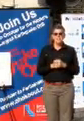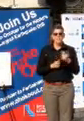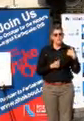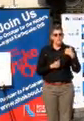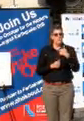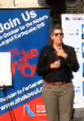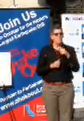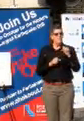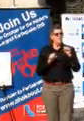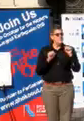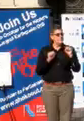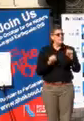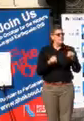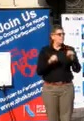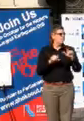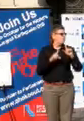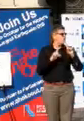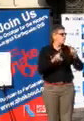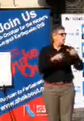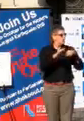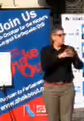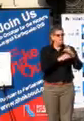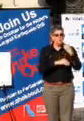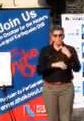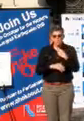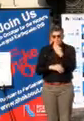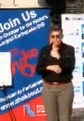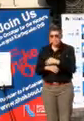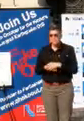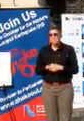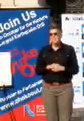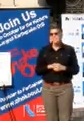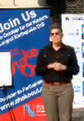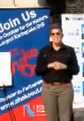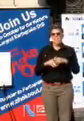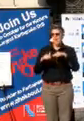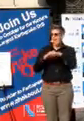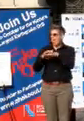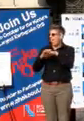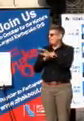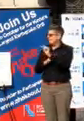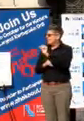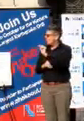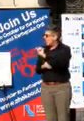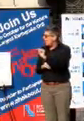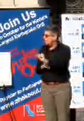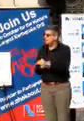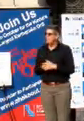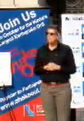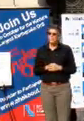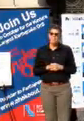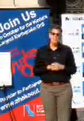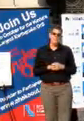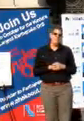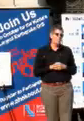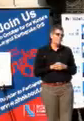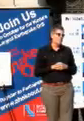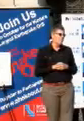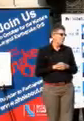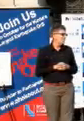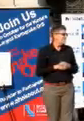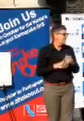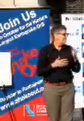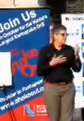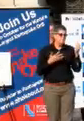able to go into a restaurant, to have access to bathrooms. Whoever thought of that,